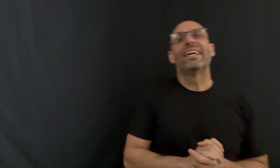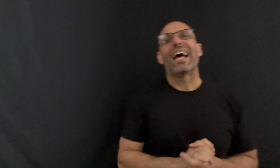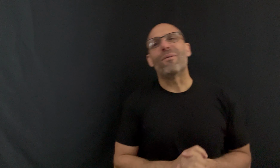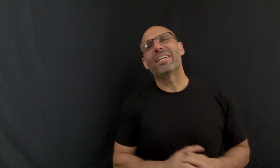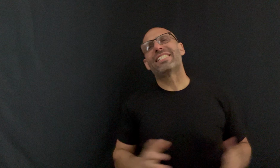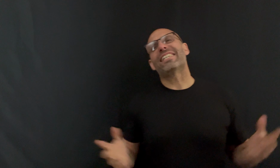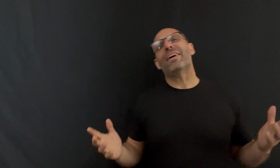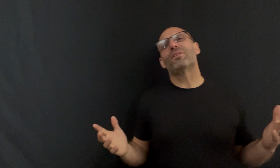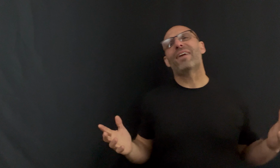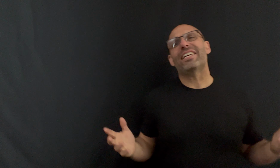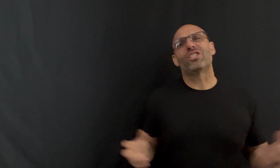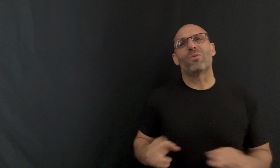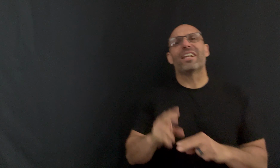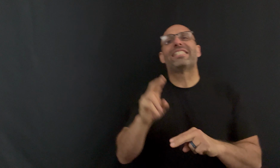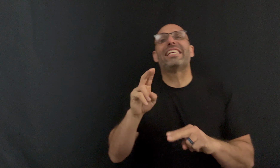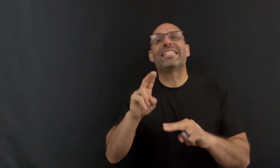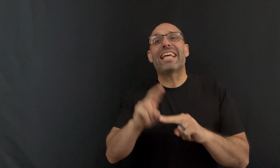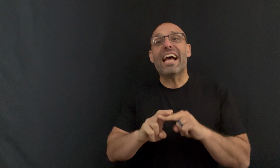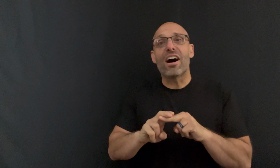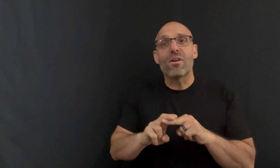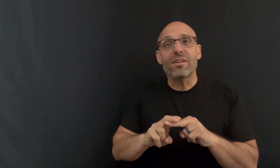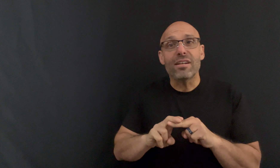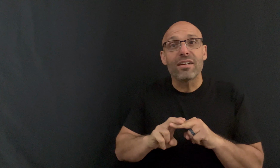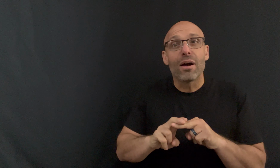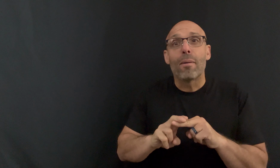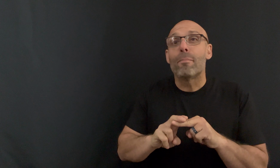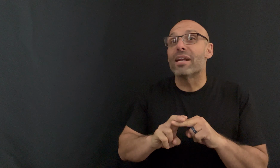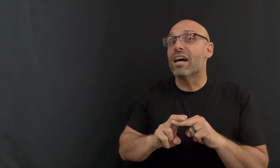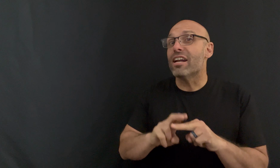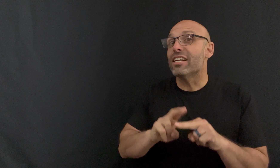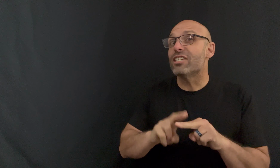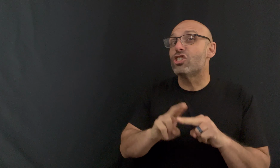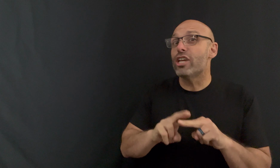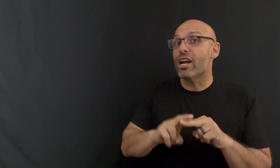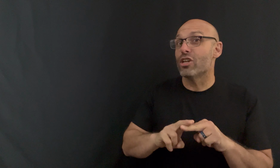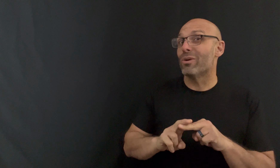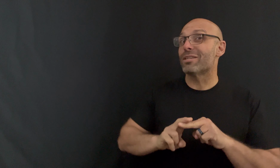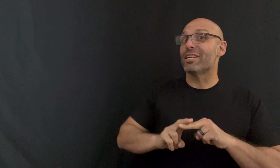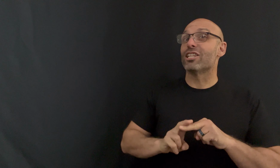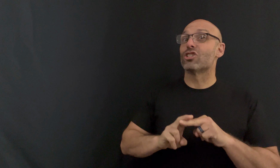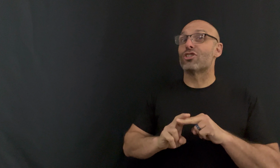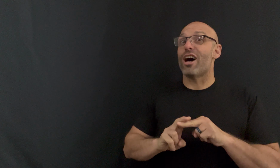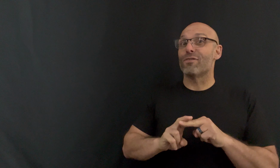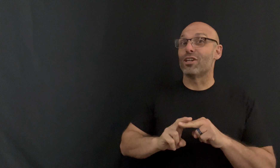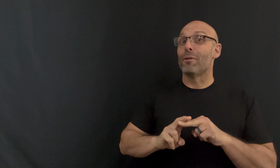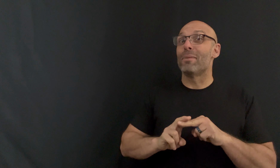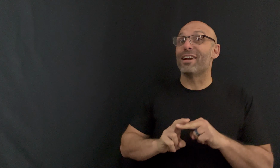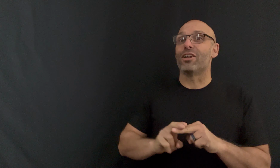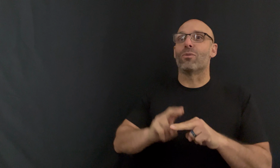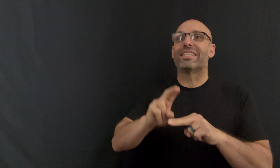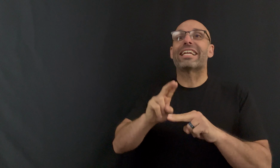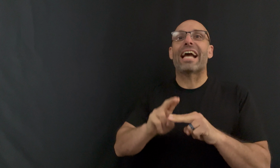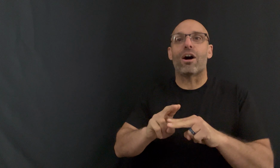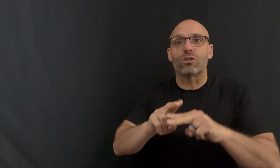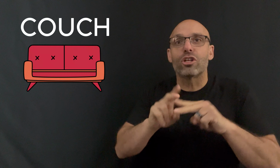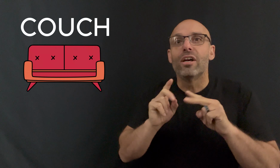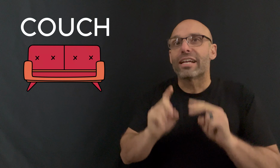And when it's time to rest, you want to sit down, but not in a chair. You want something a little softer, a little bigger. You want the couch. Couch